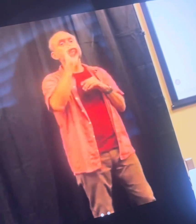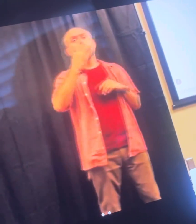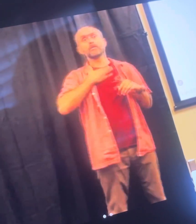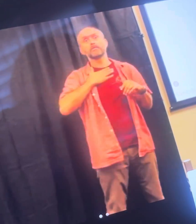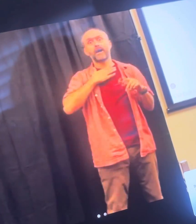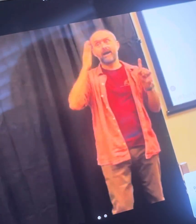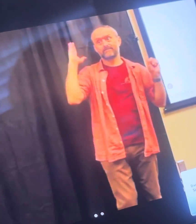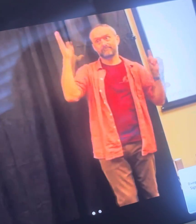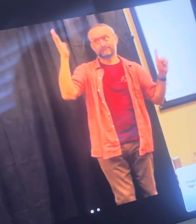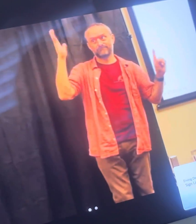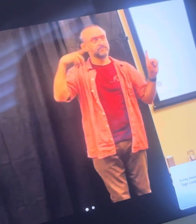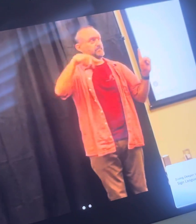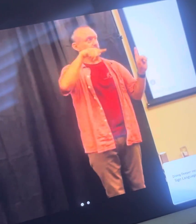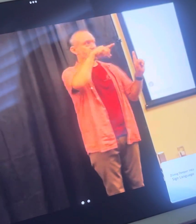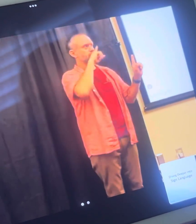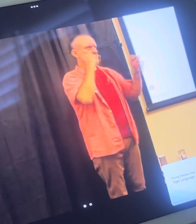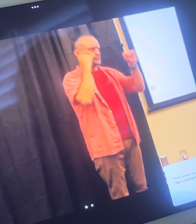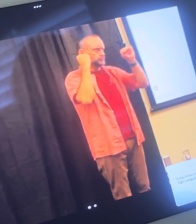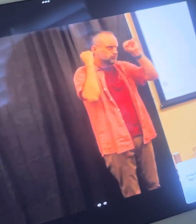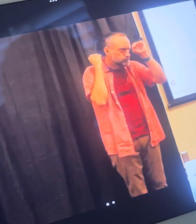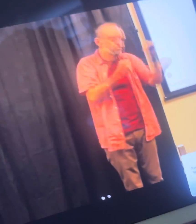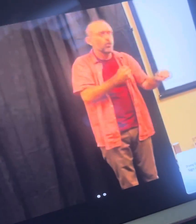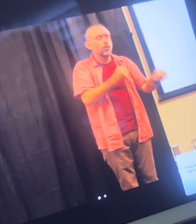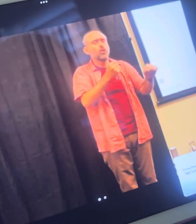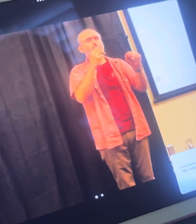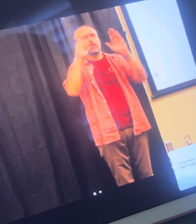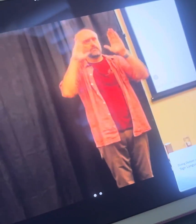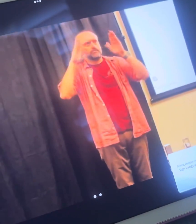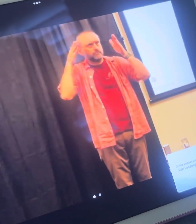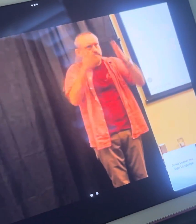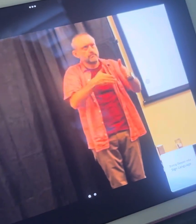You guys will see a different picture later.